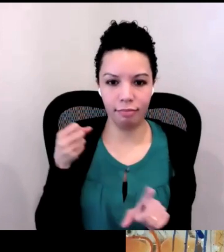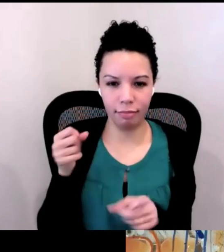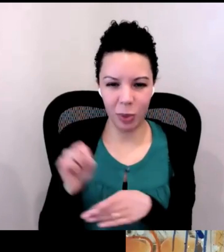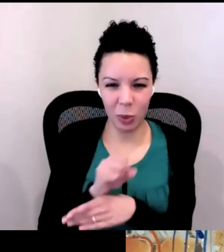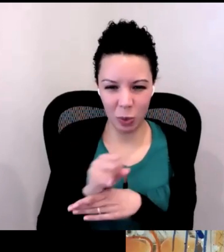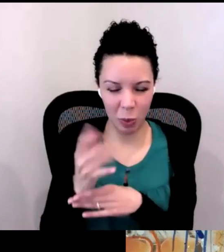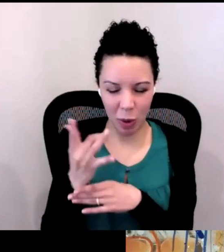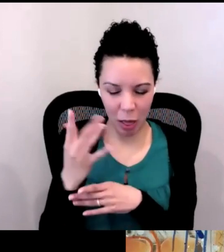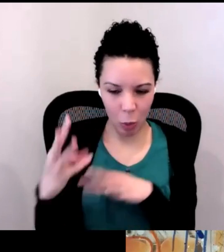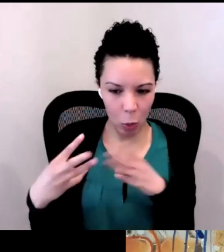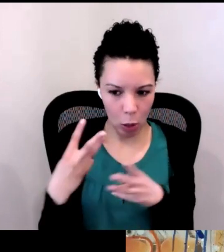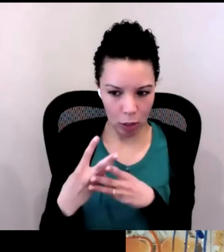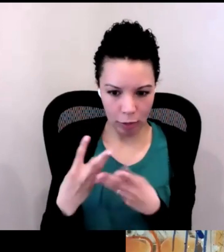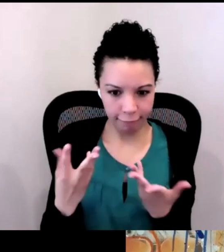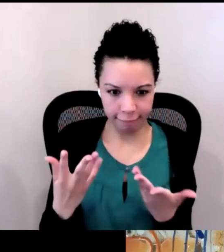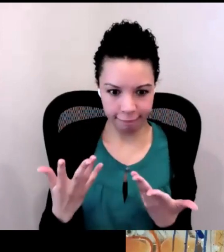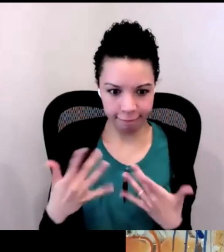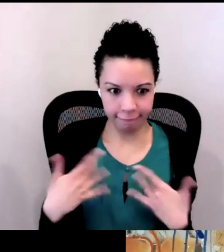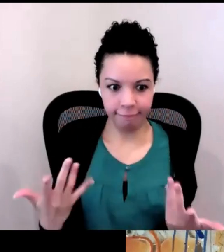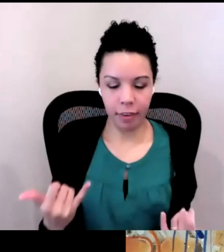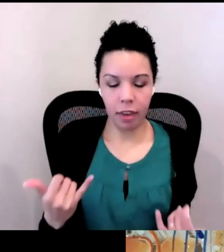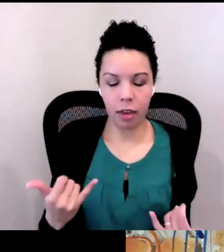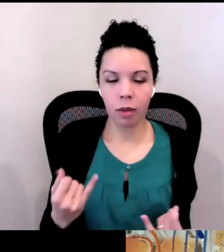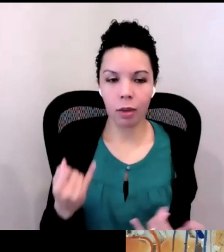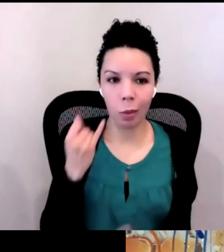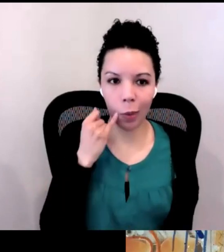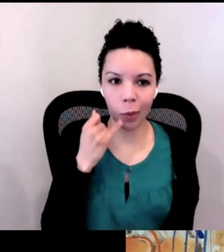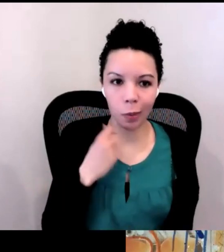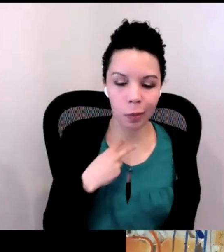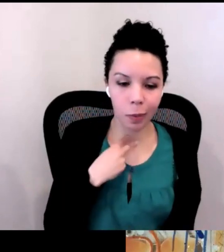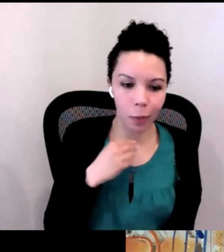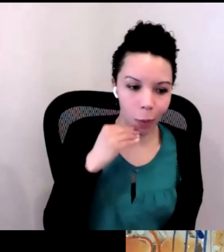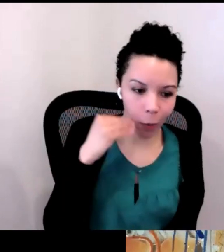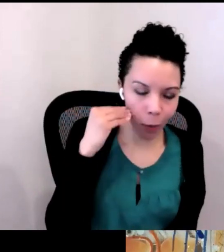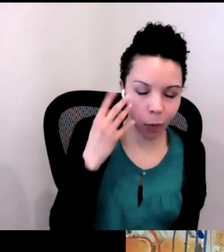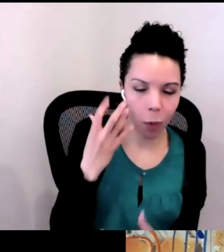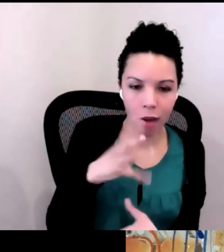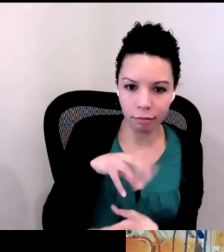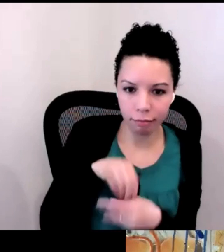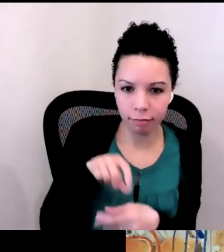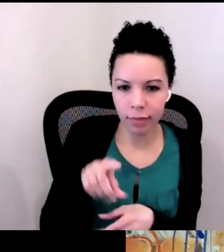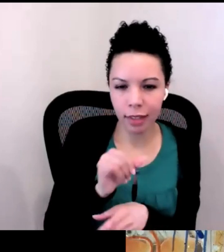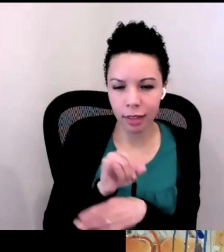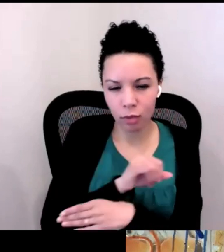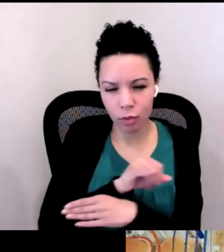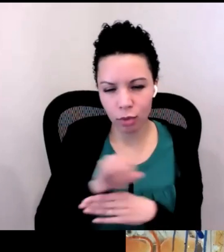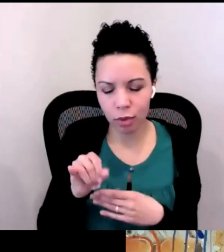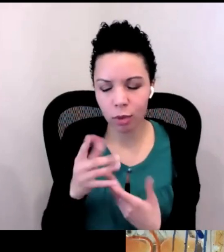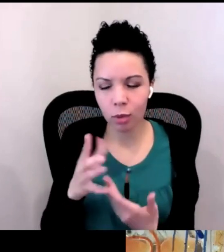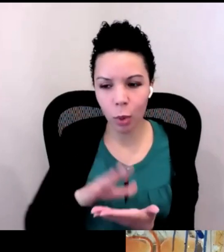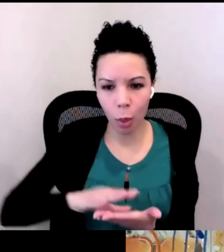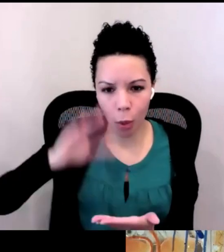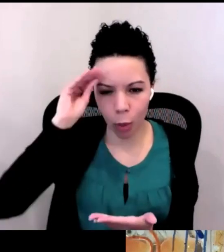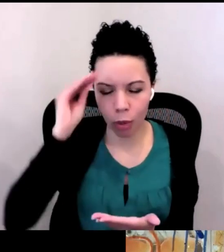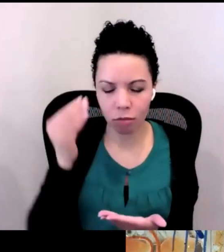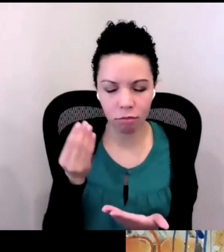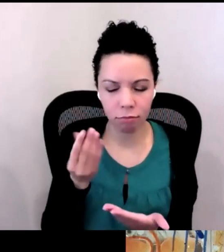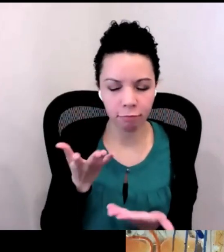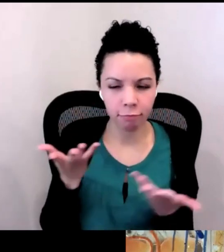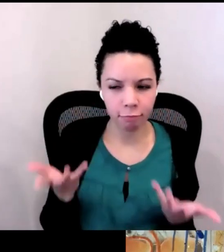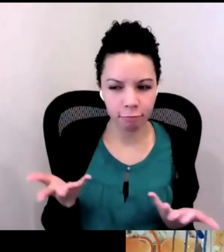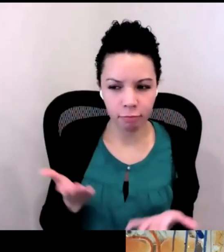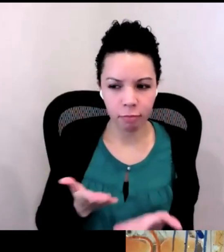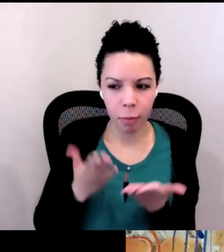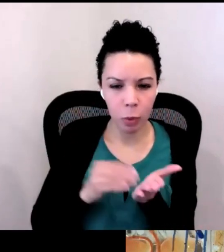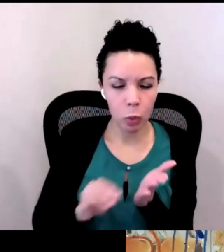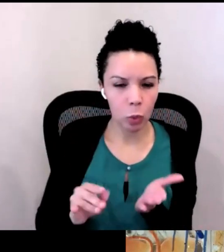world. If you are at home right now or you want to get into this industry or learn, what would you recommend to students that they start